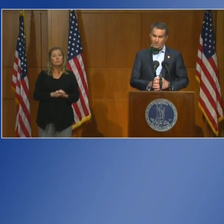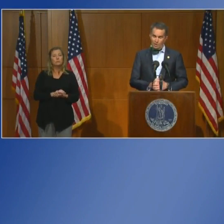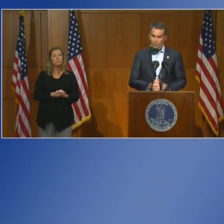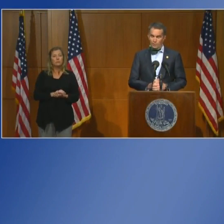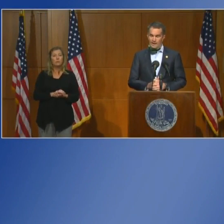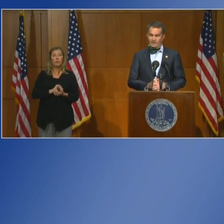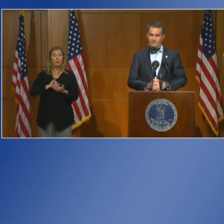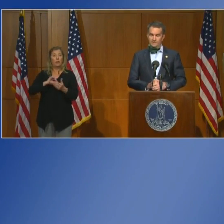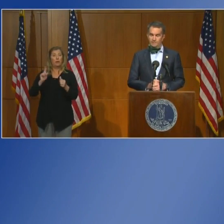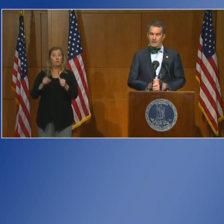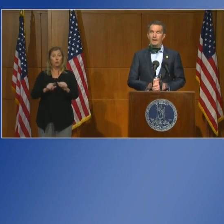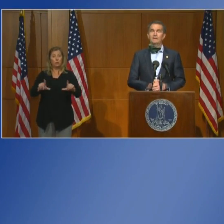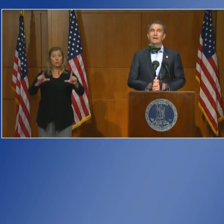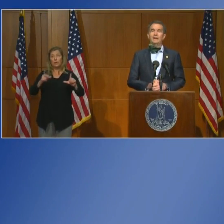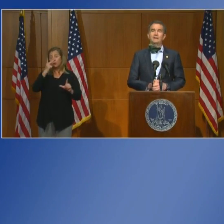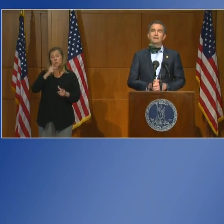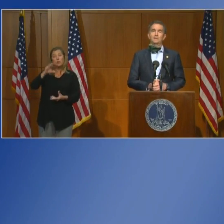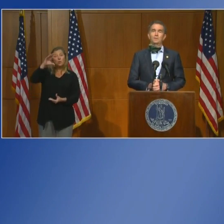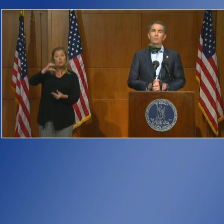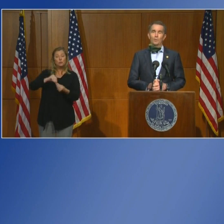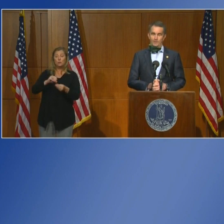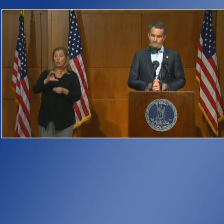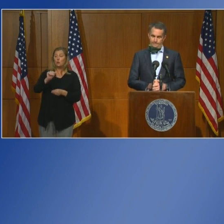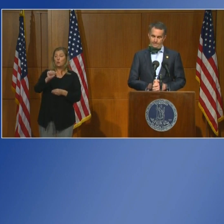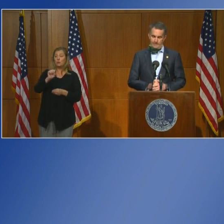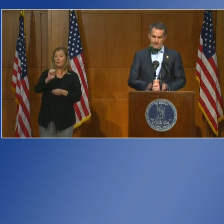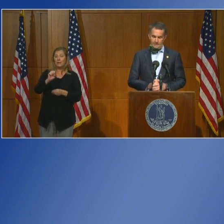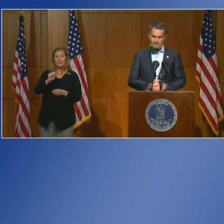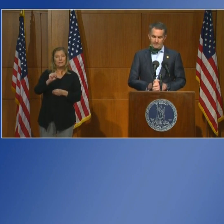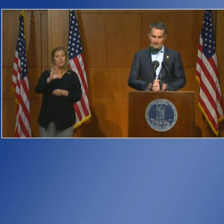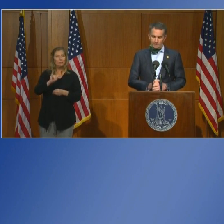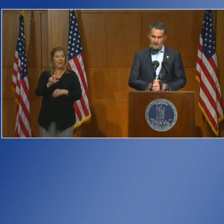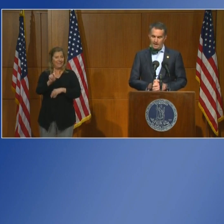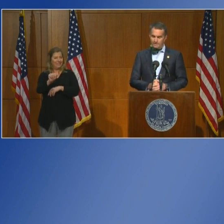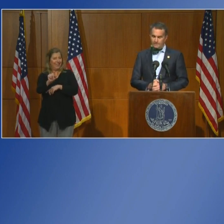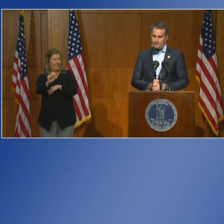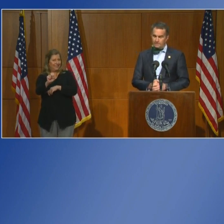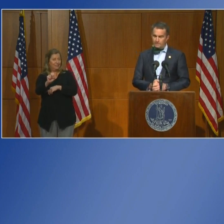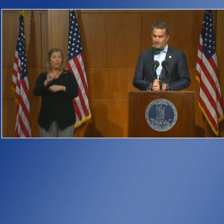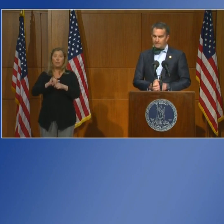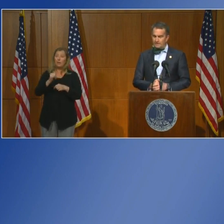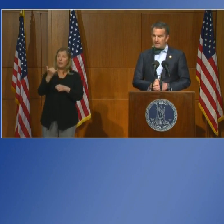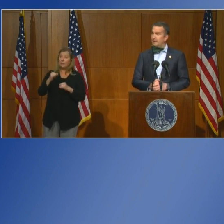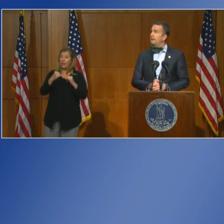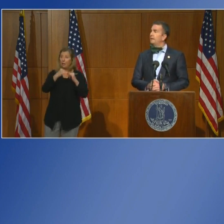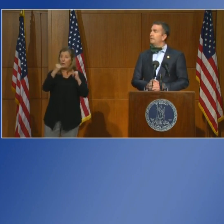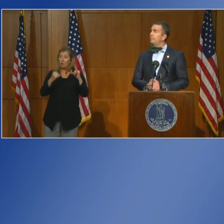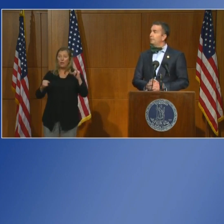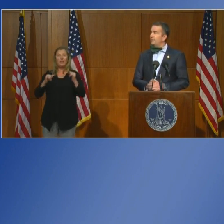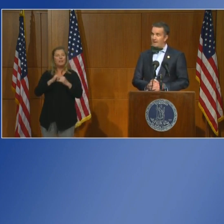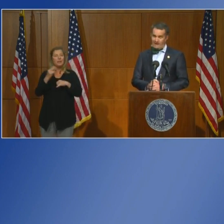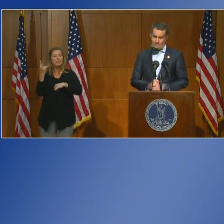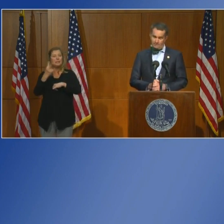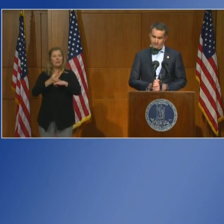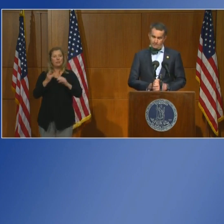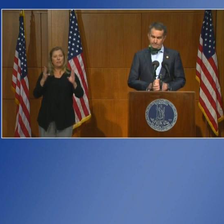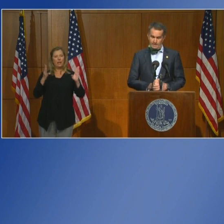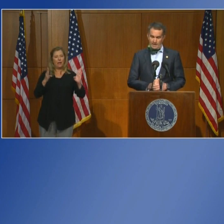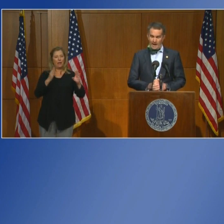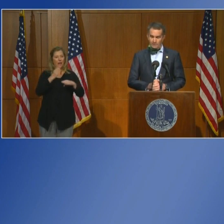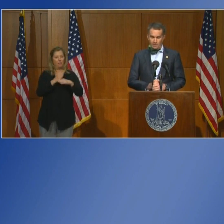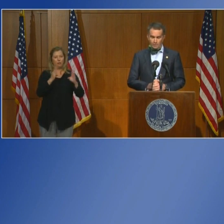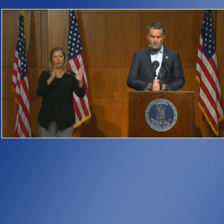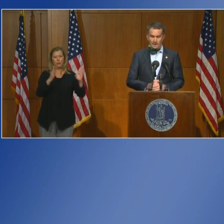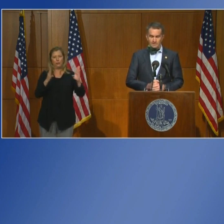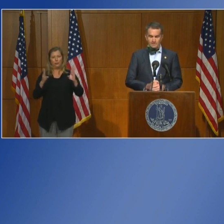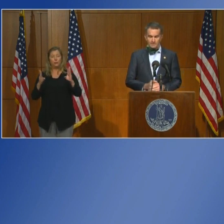the total cases by date reported. The yellow line is the 7-day moving average.